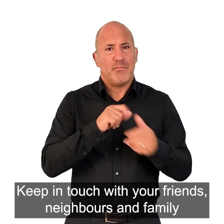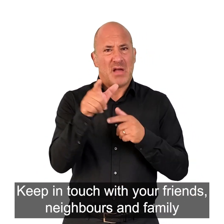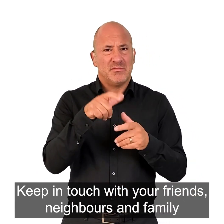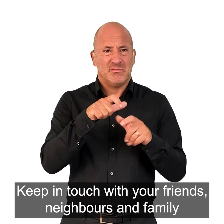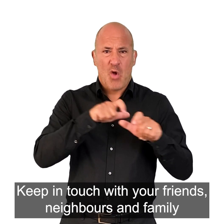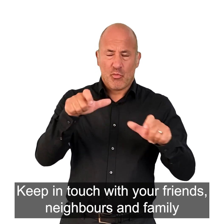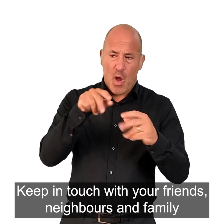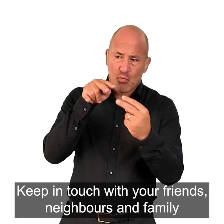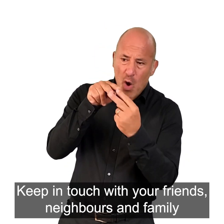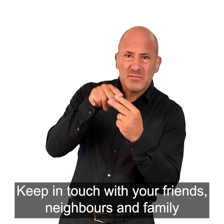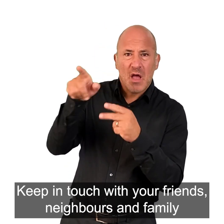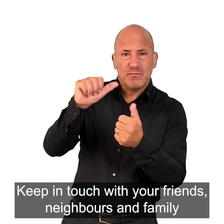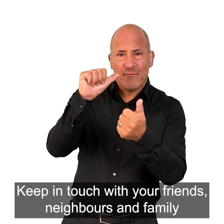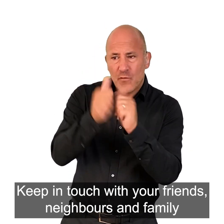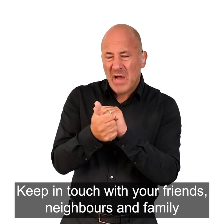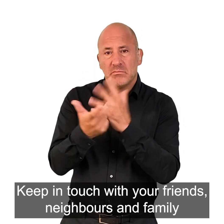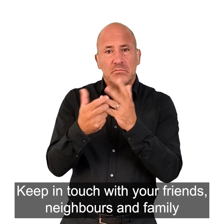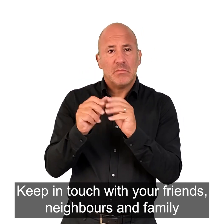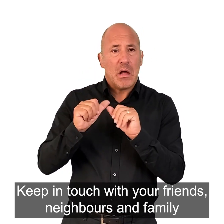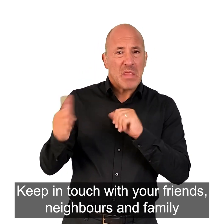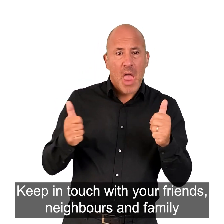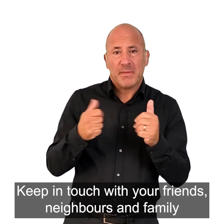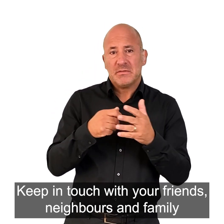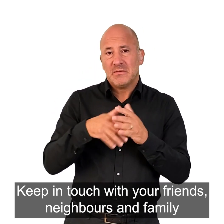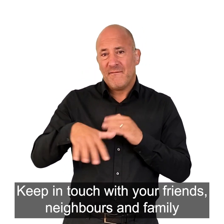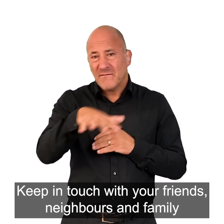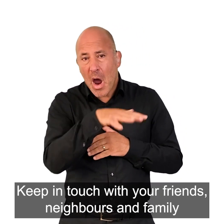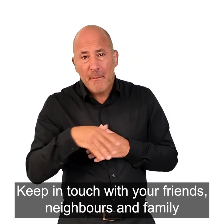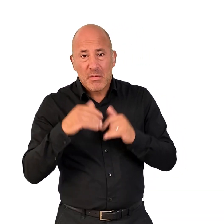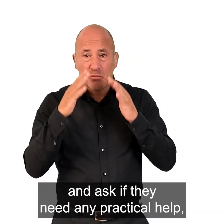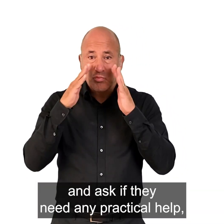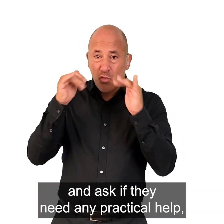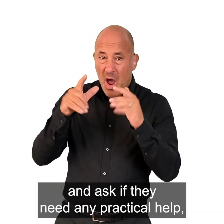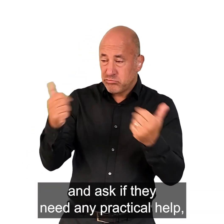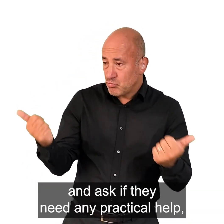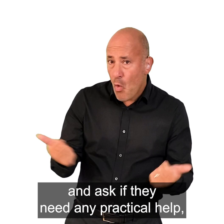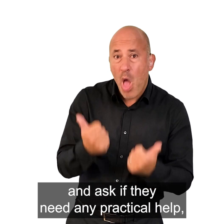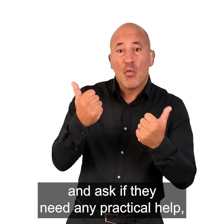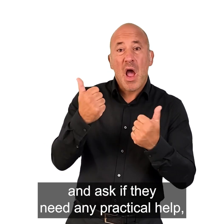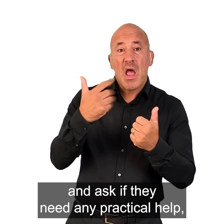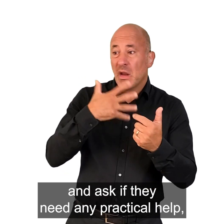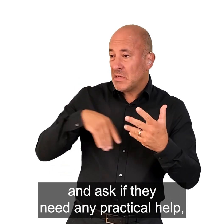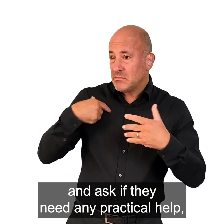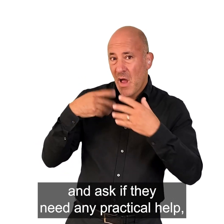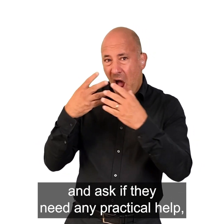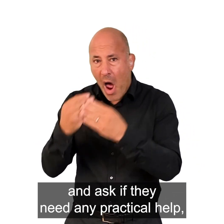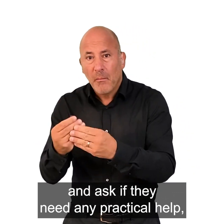Keep in touch with your friends, neighbours and family, and ask if they need any practical